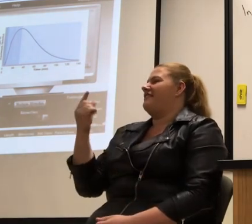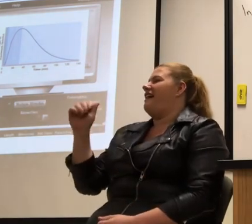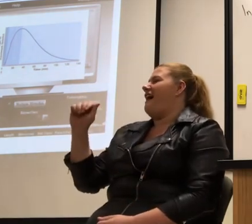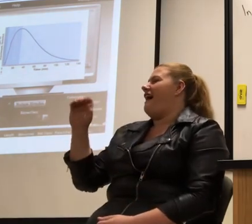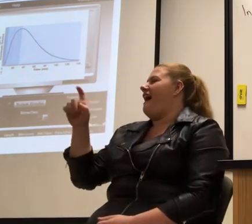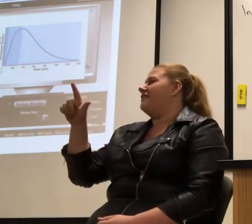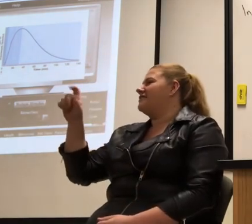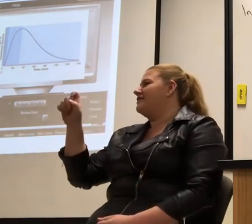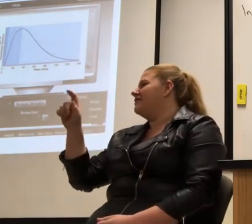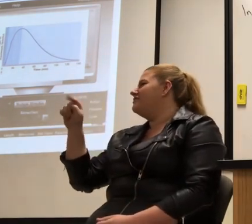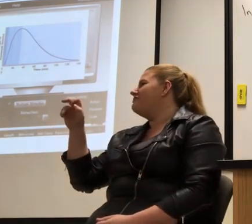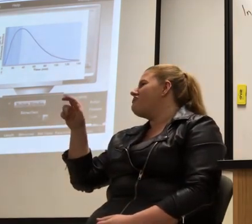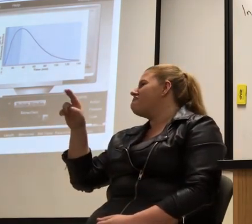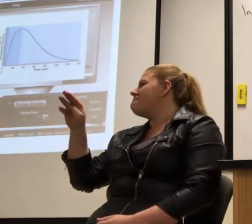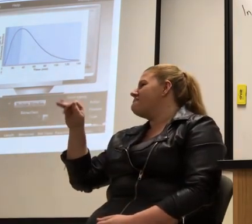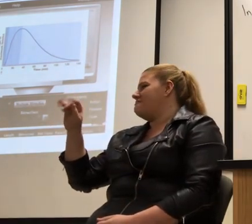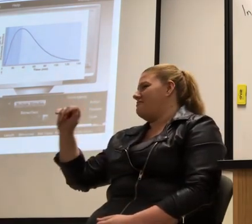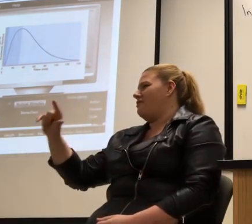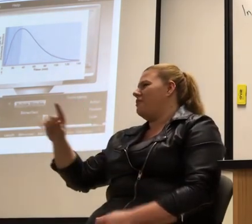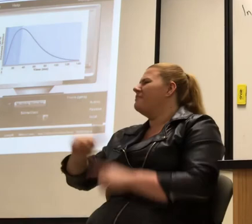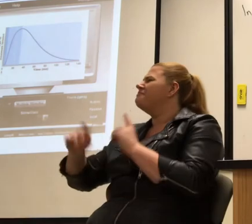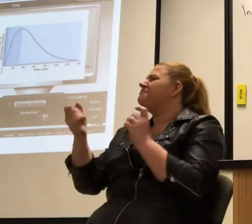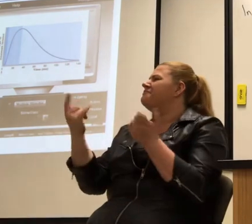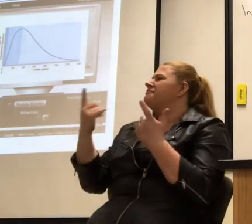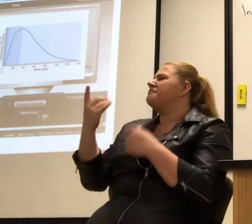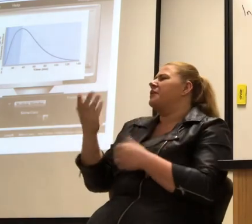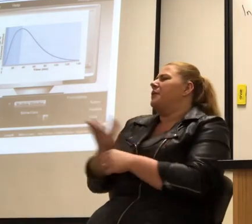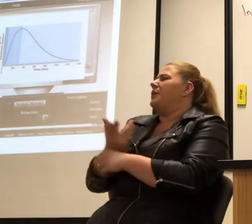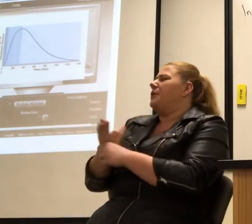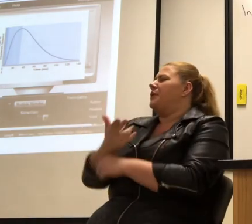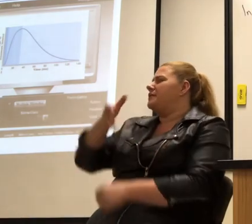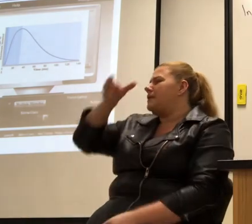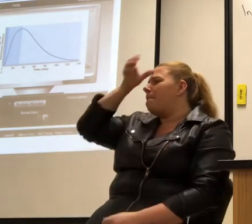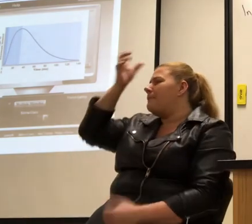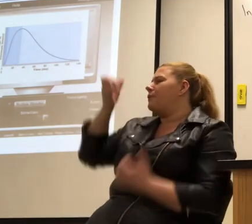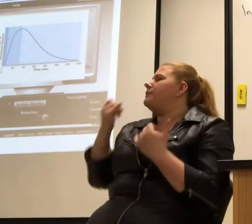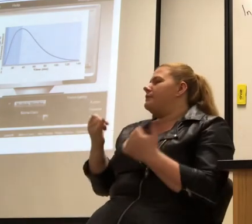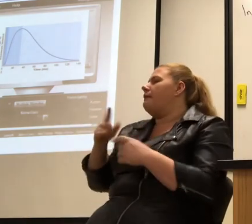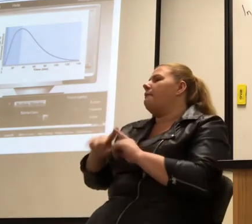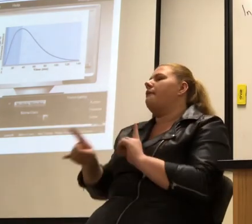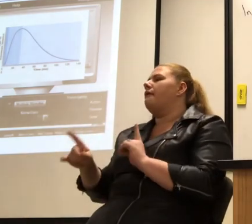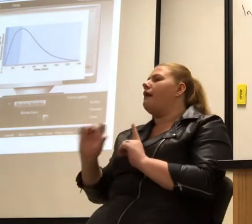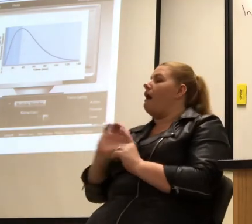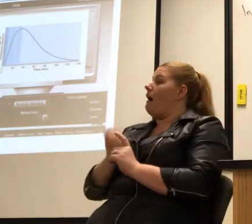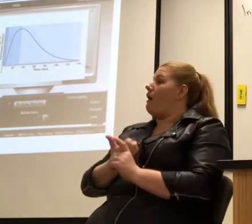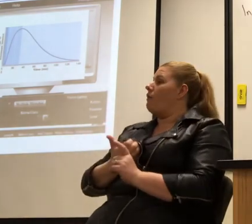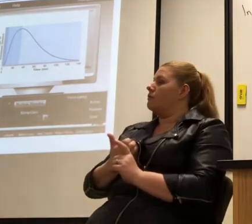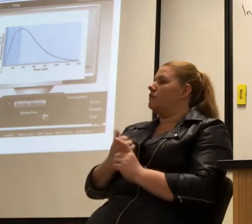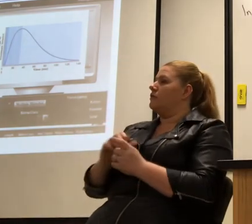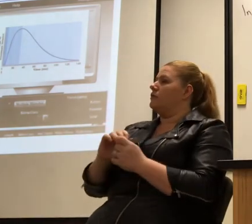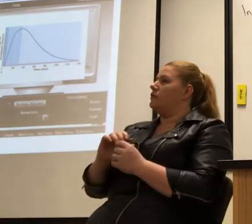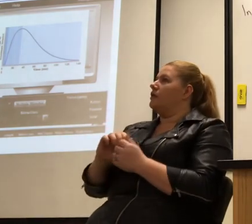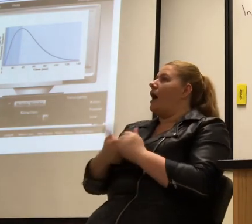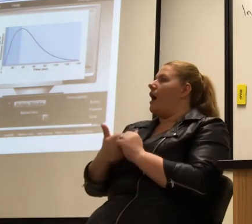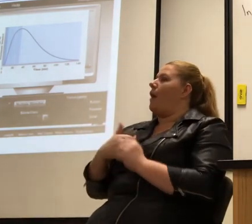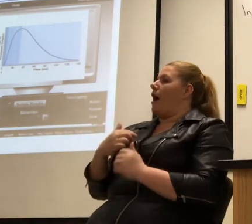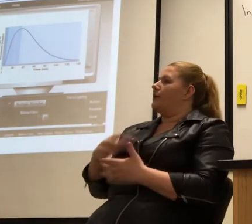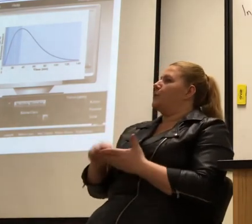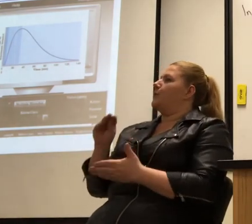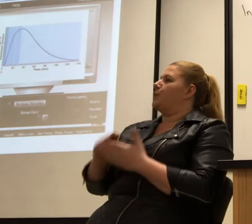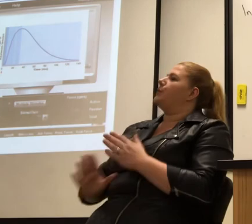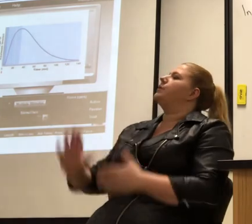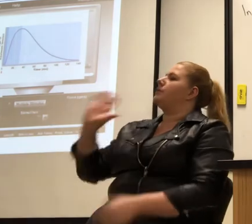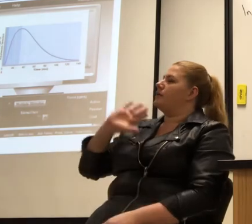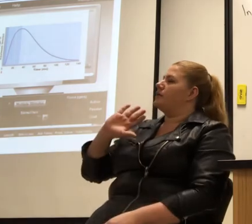And it's all computerized now, but something that's helped me understand this, I mean, you got your like, your setup here, you got your,